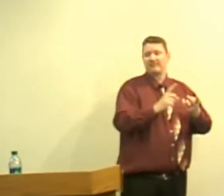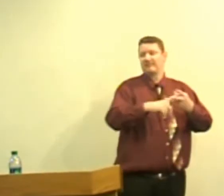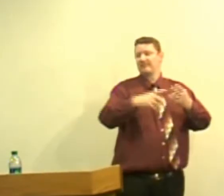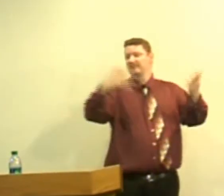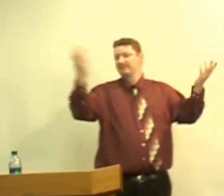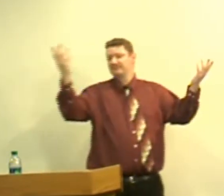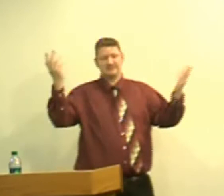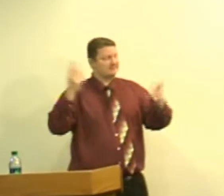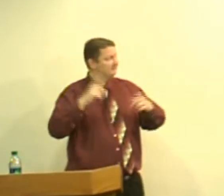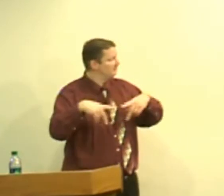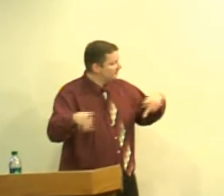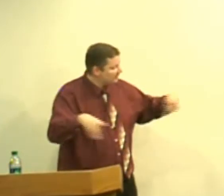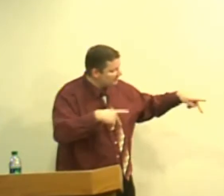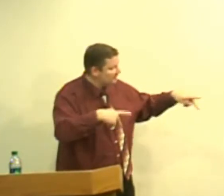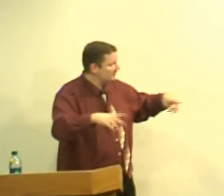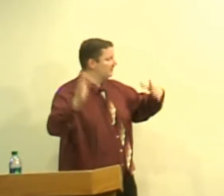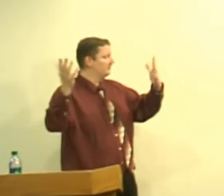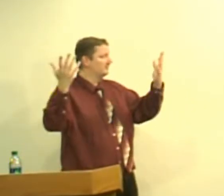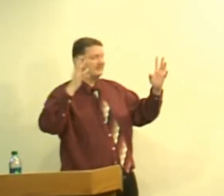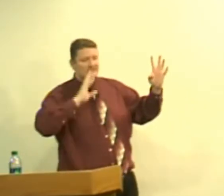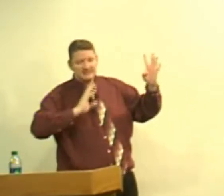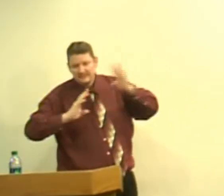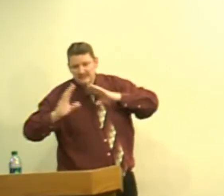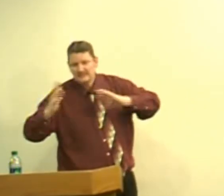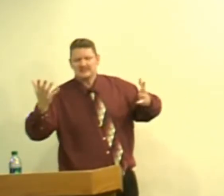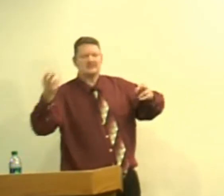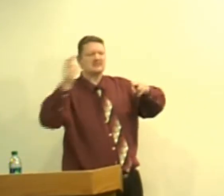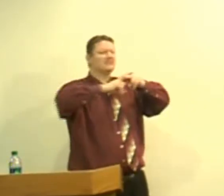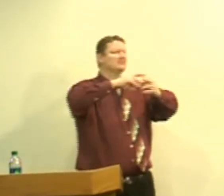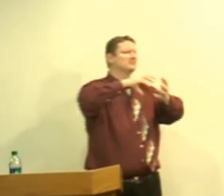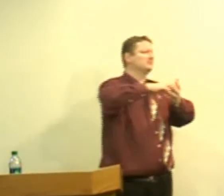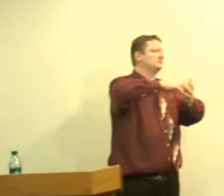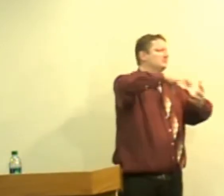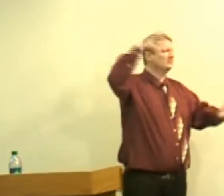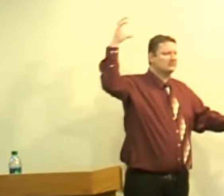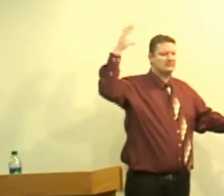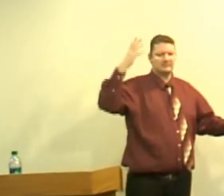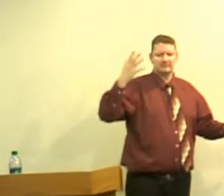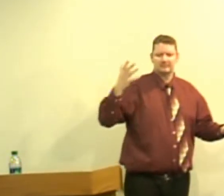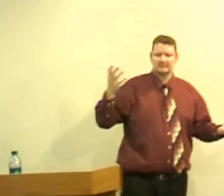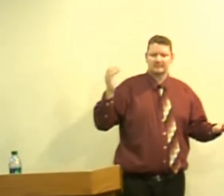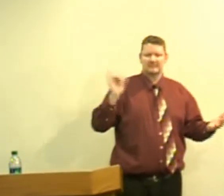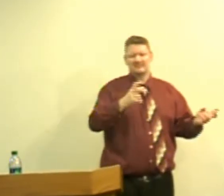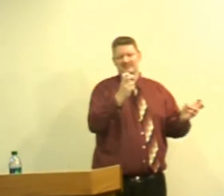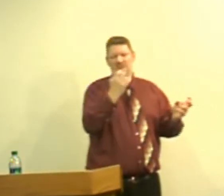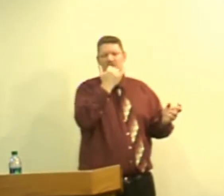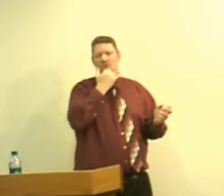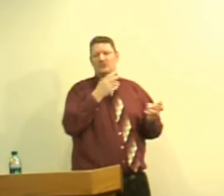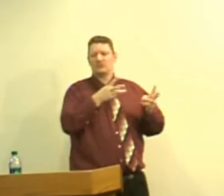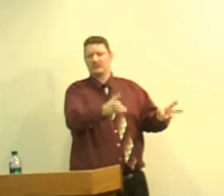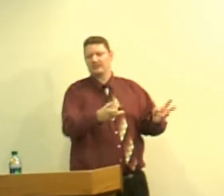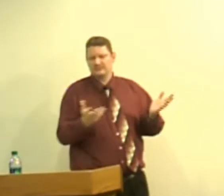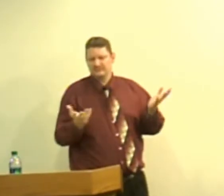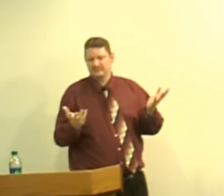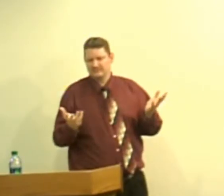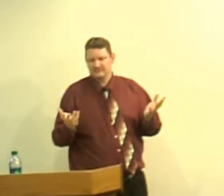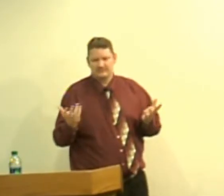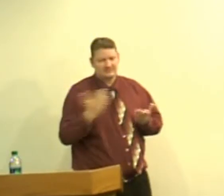thinks that please you. Examples might be drugs, or partying, or seeking riches. This is the